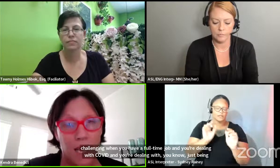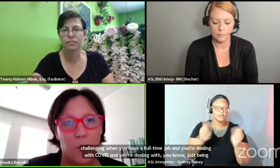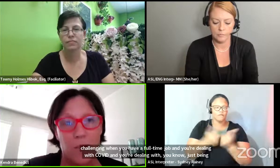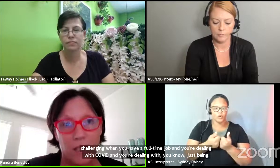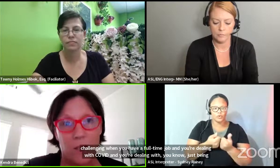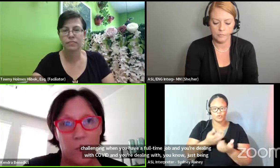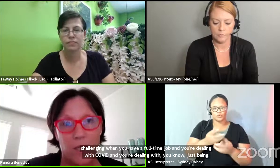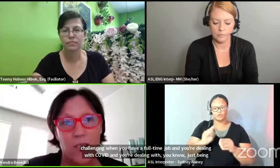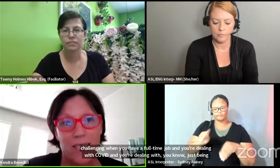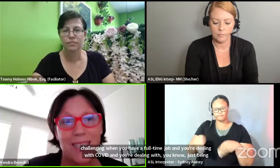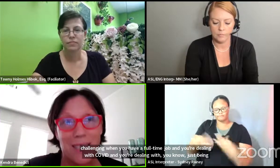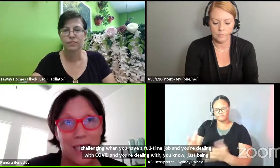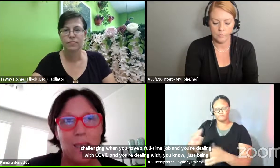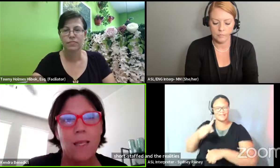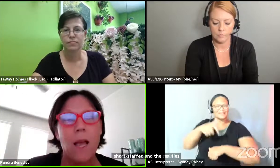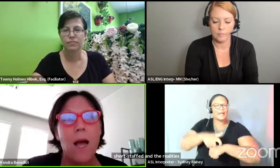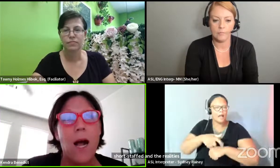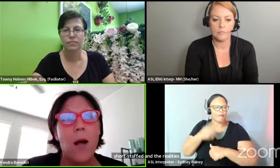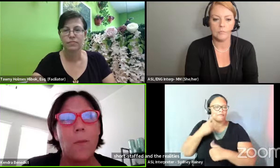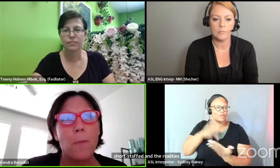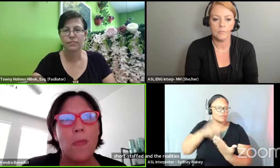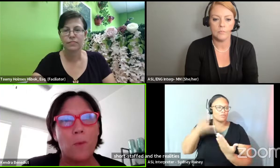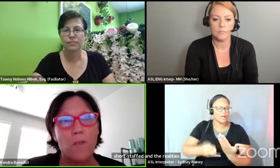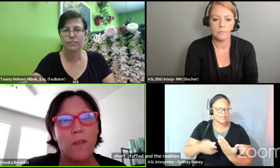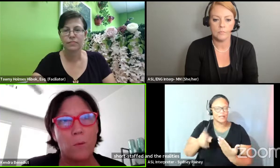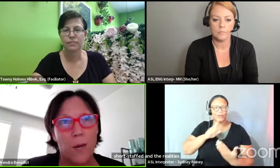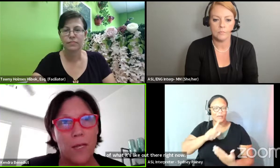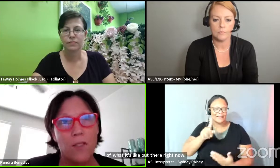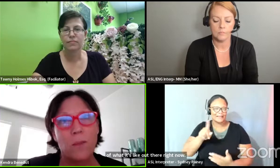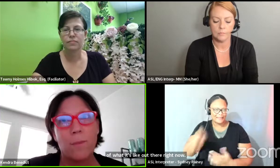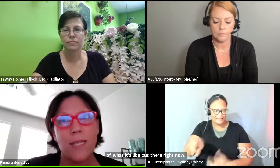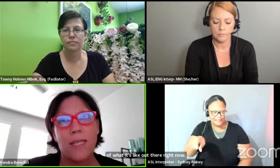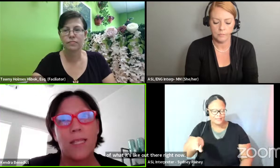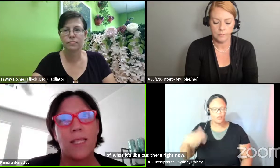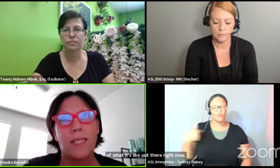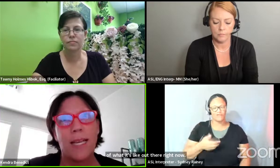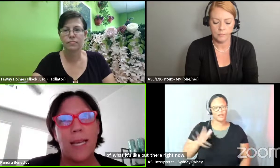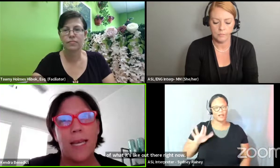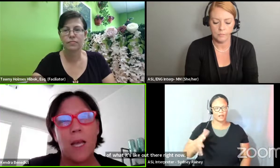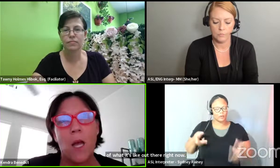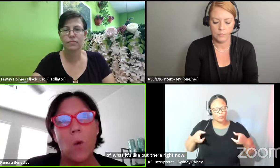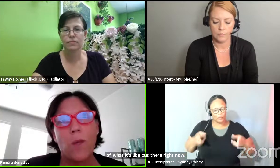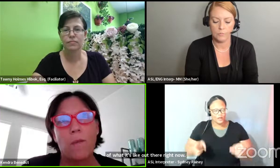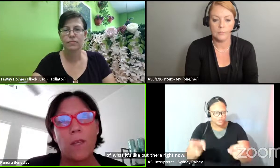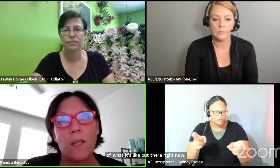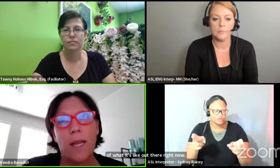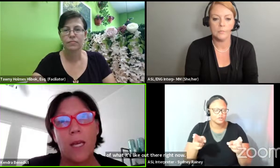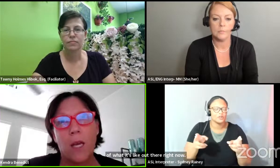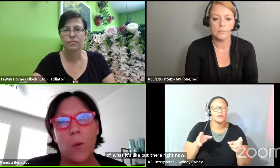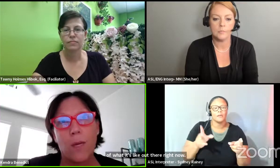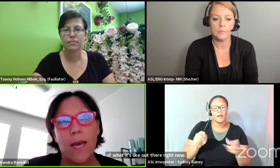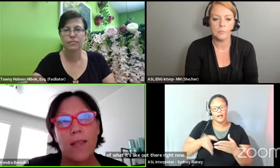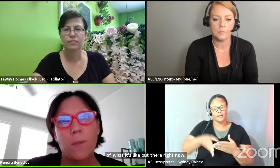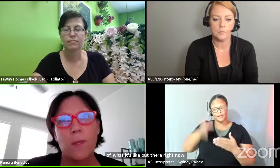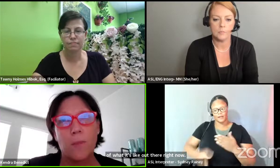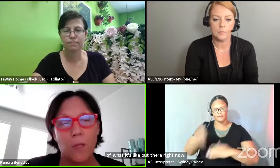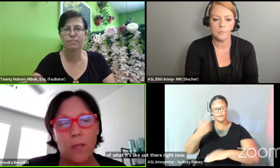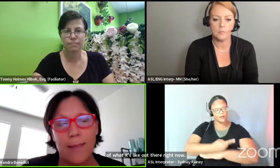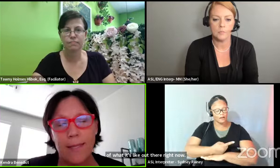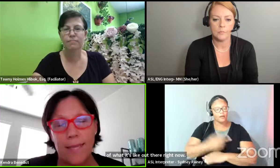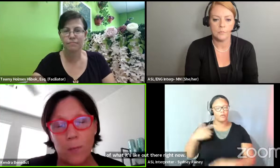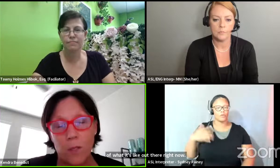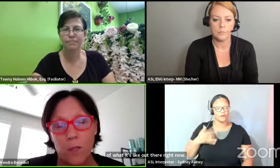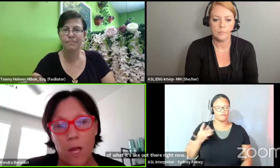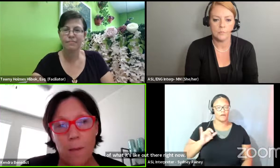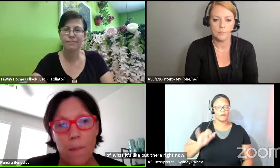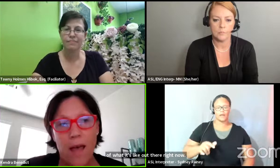the time that this project needs. And we felt rushed, but at the end of the day, we feel like we had the people